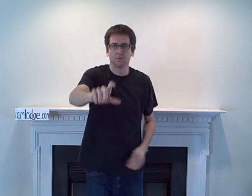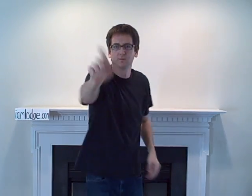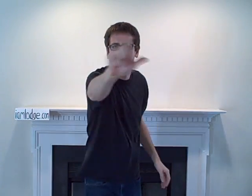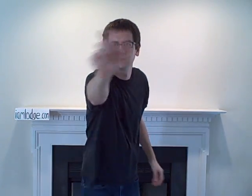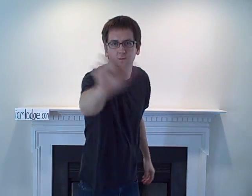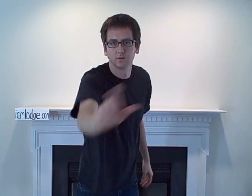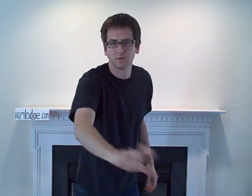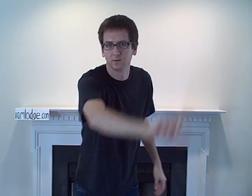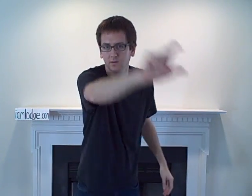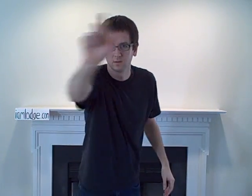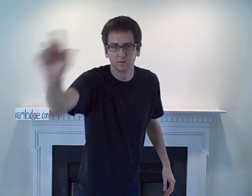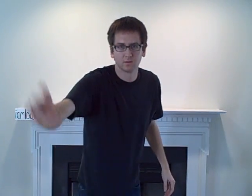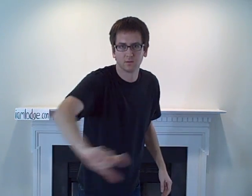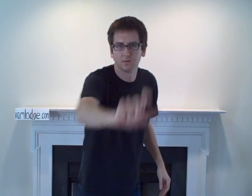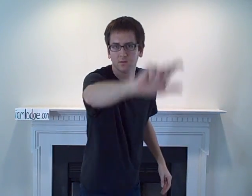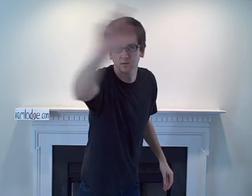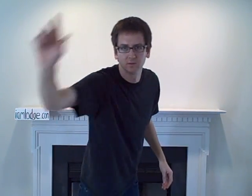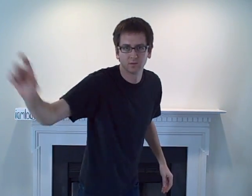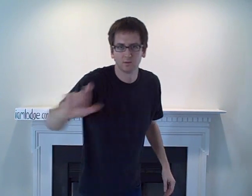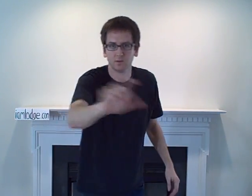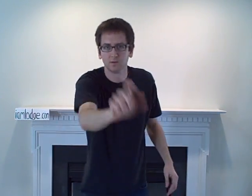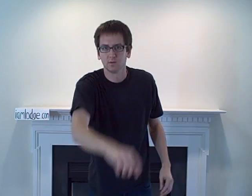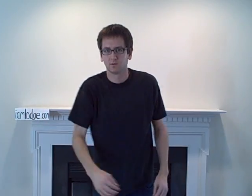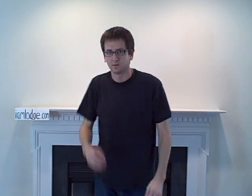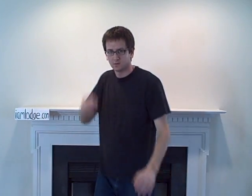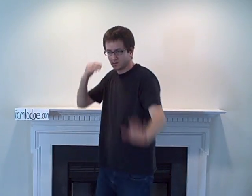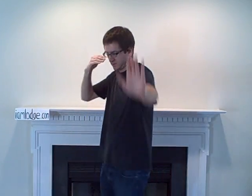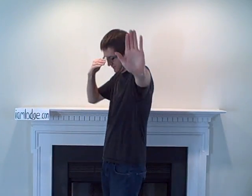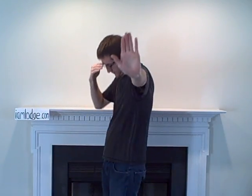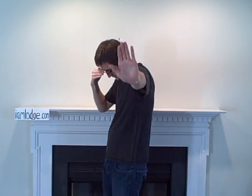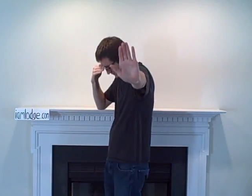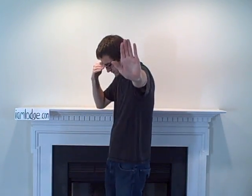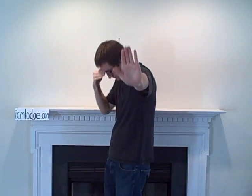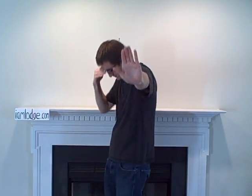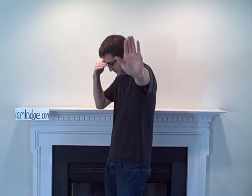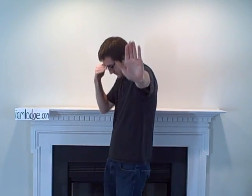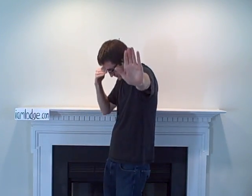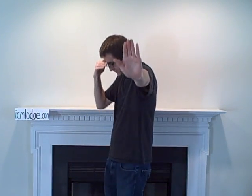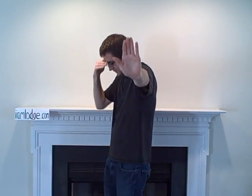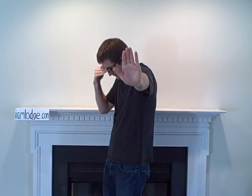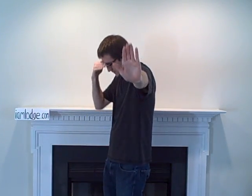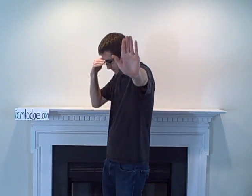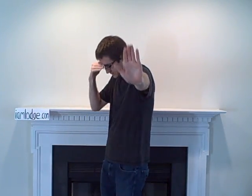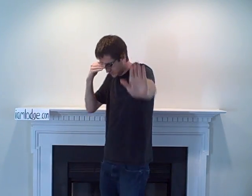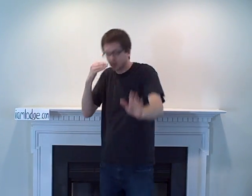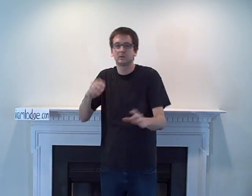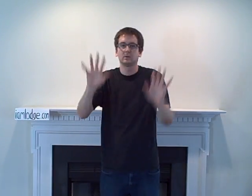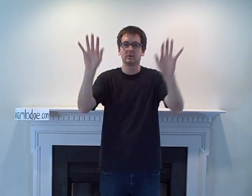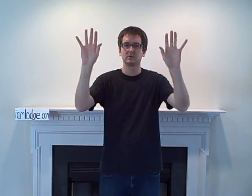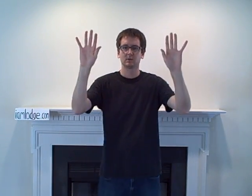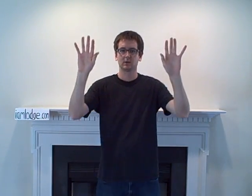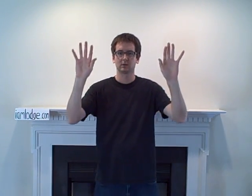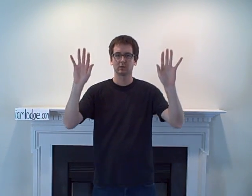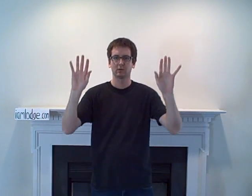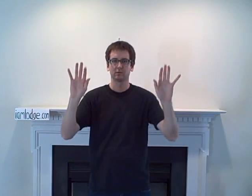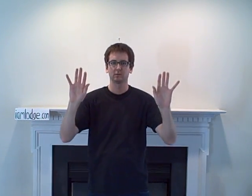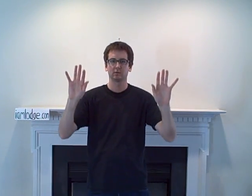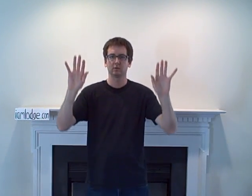Deciding what comes in there and who should leave its exclusive access. Genetic glow sticks,